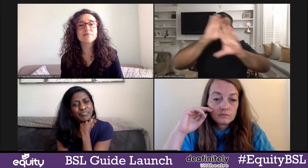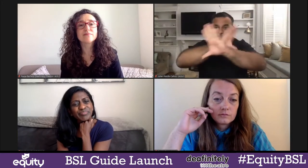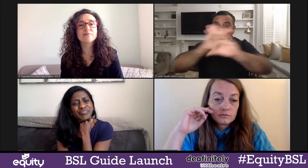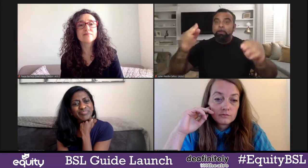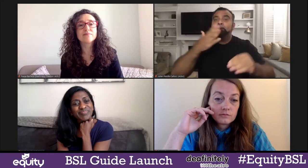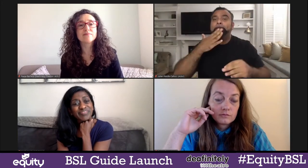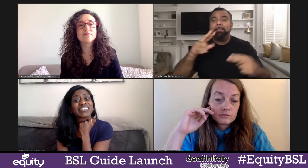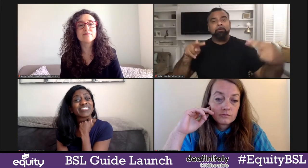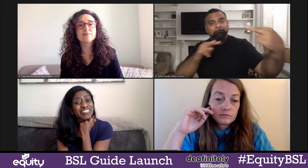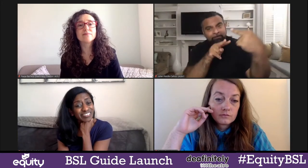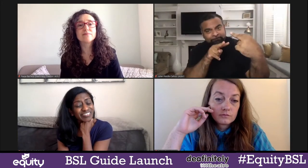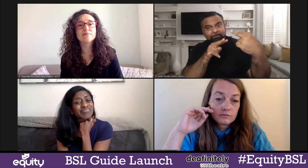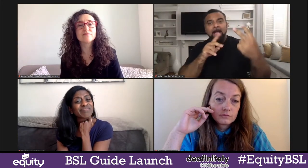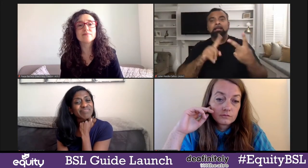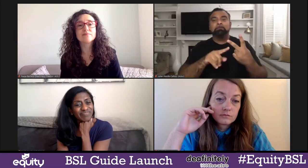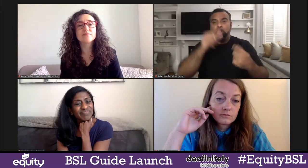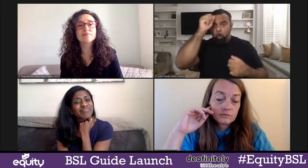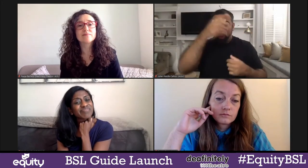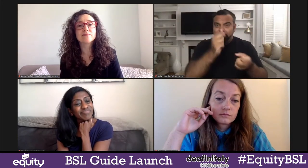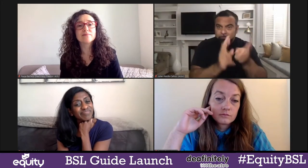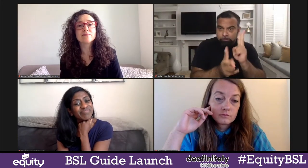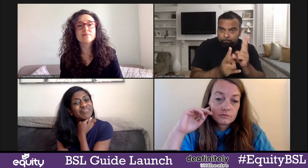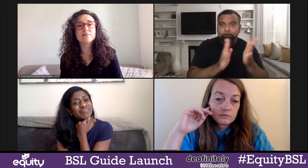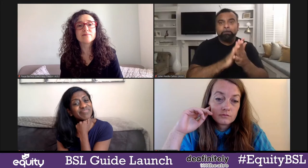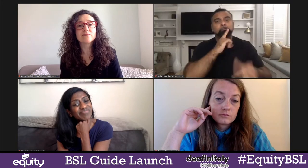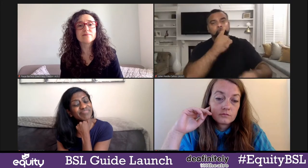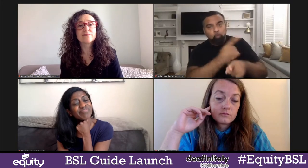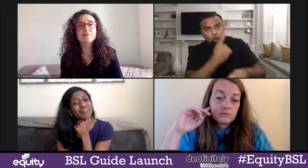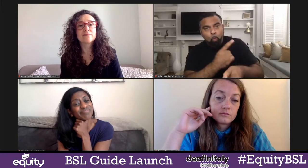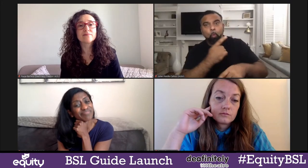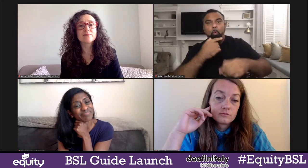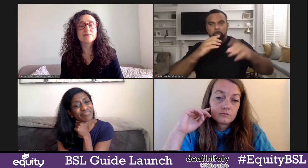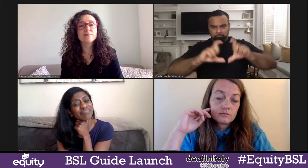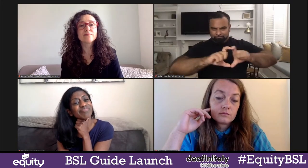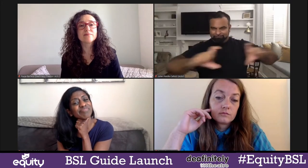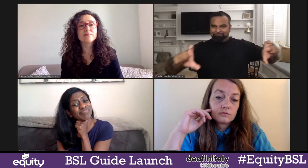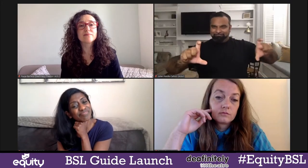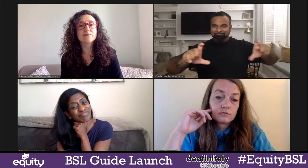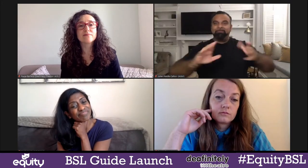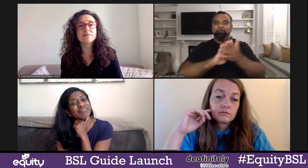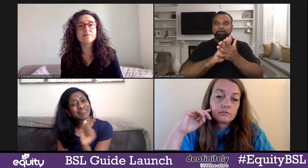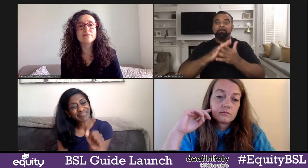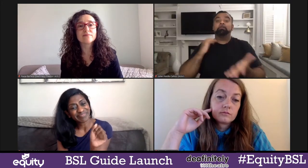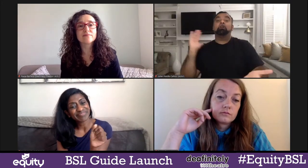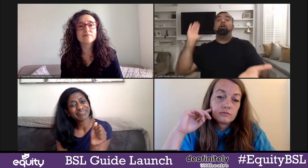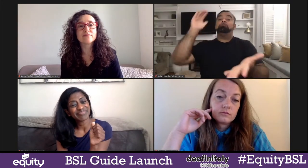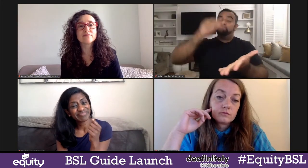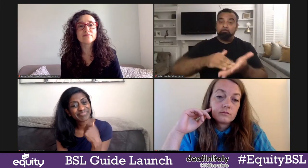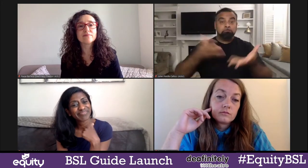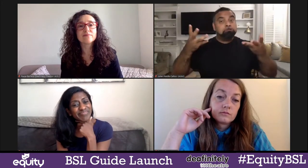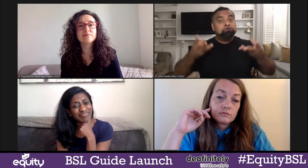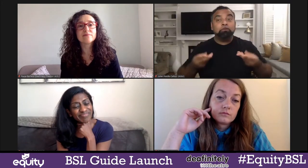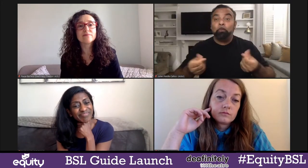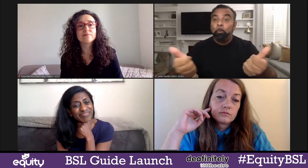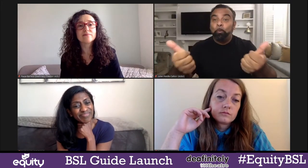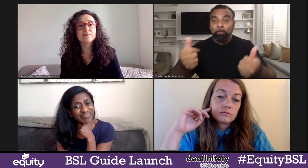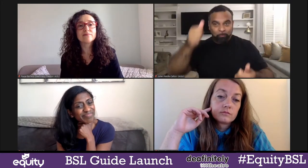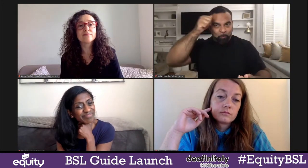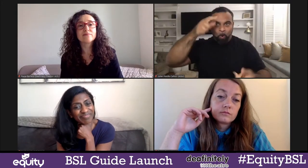call sheet if you're working on TV production about being face to face, good lighting, etc., how to work with an interpreter, so that when you arrive,